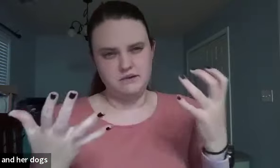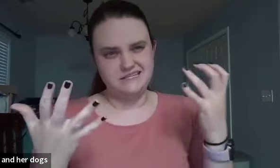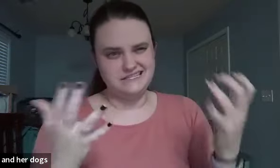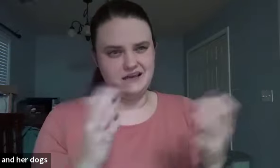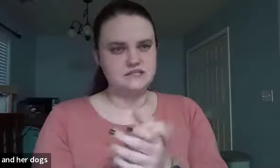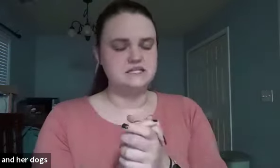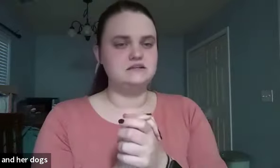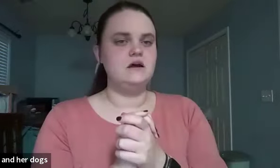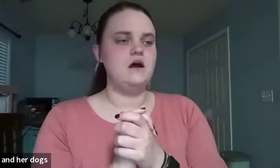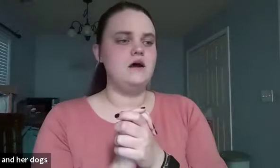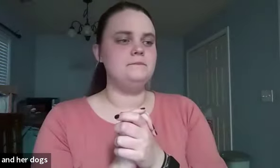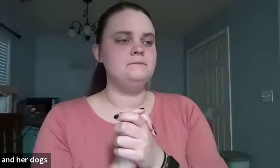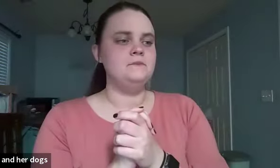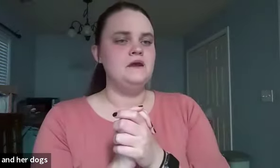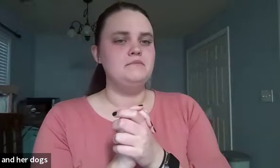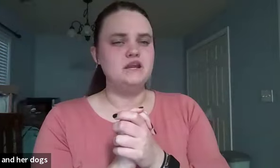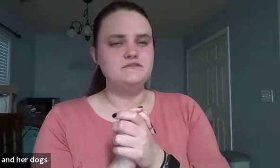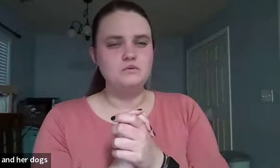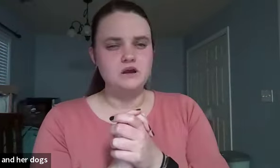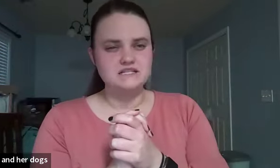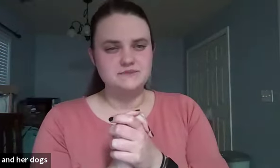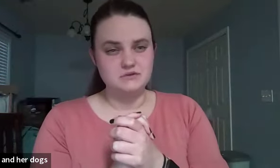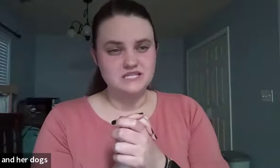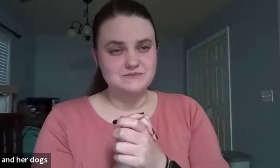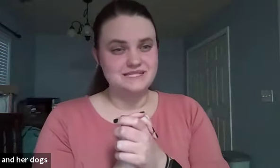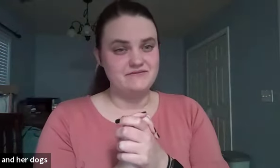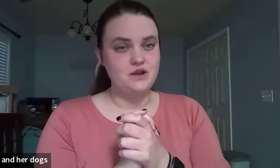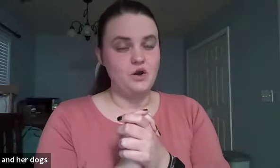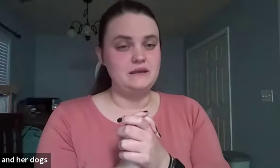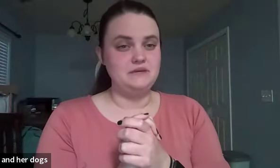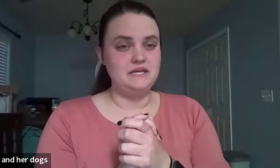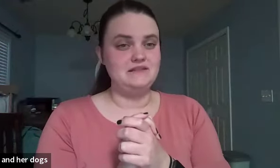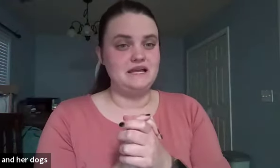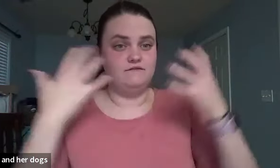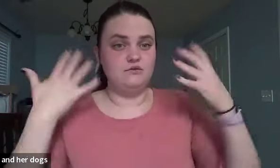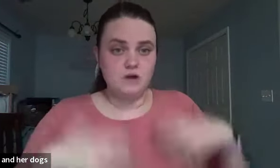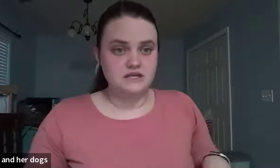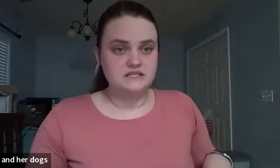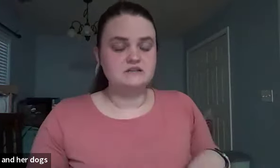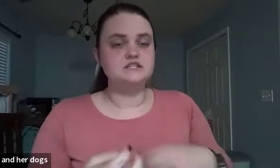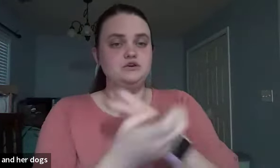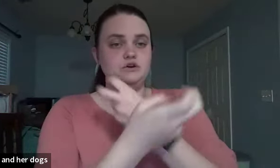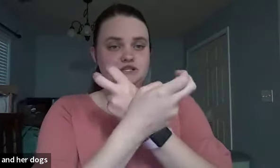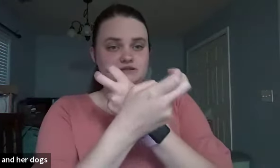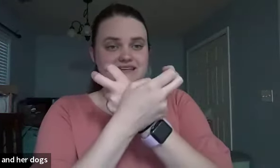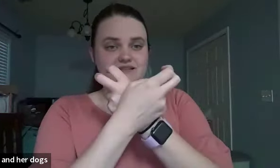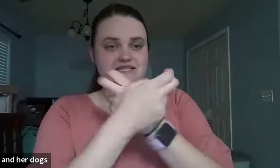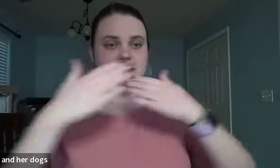about a skeleton. But if you wanted to be really specific on it being like a full body skeleton, you can always go